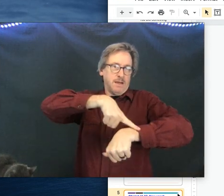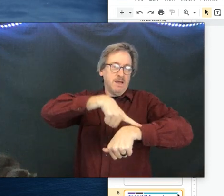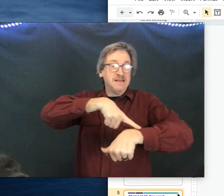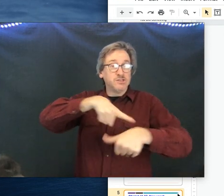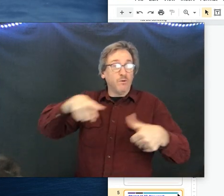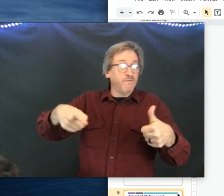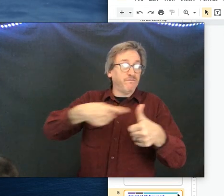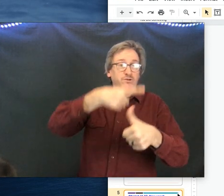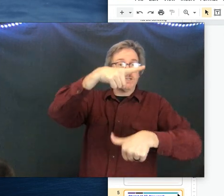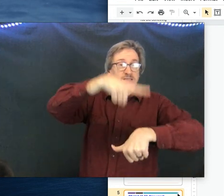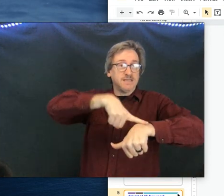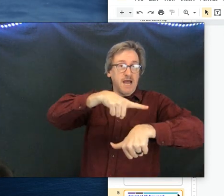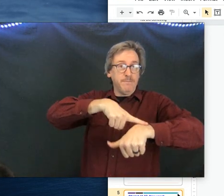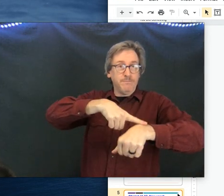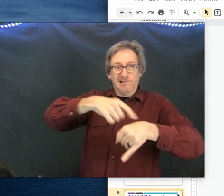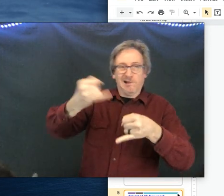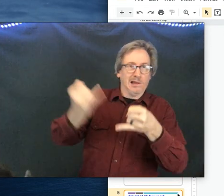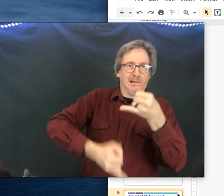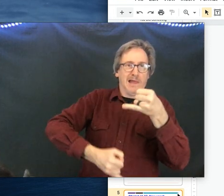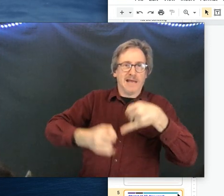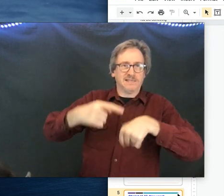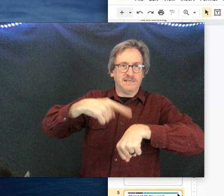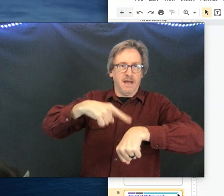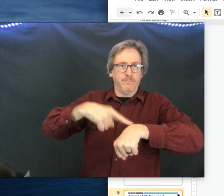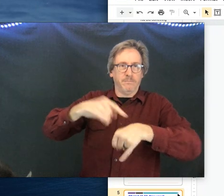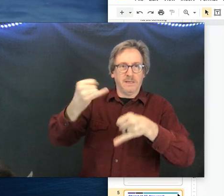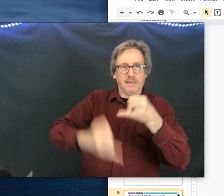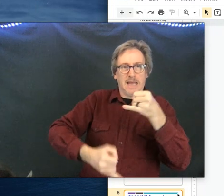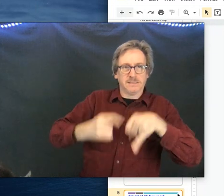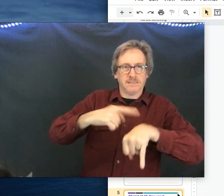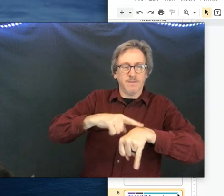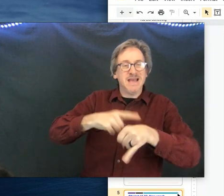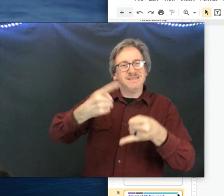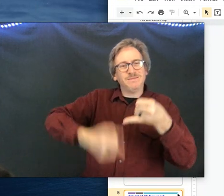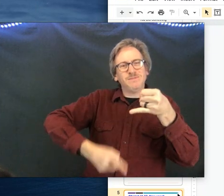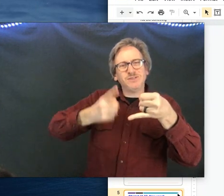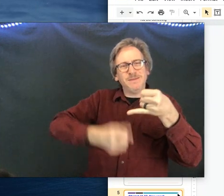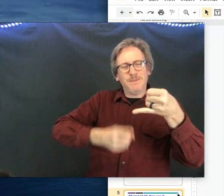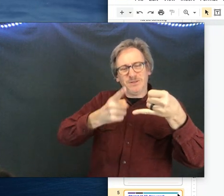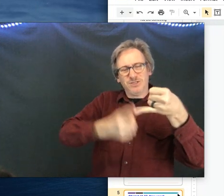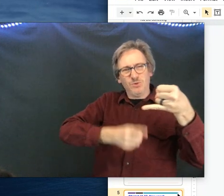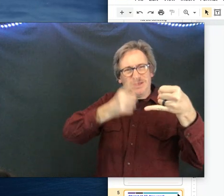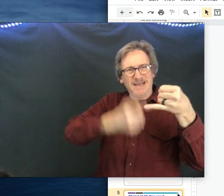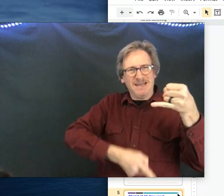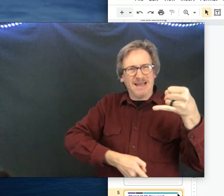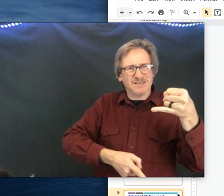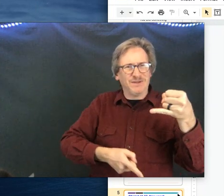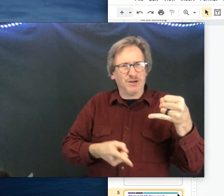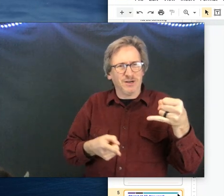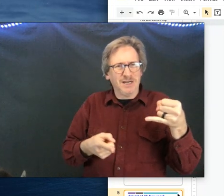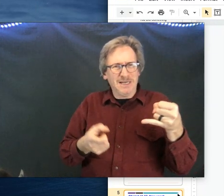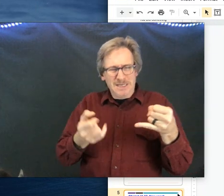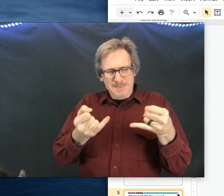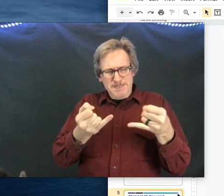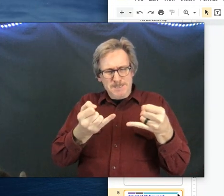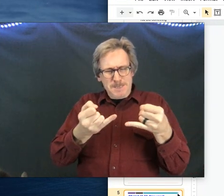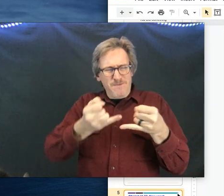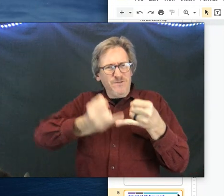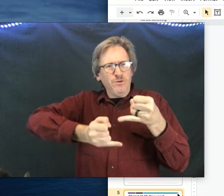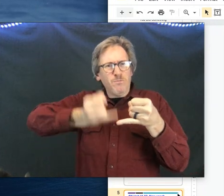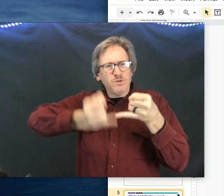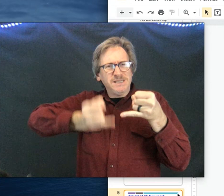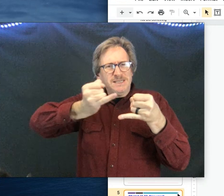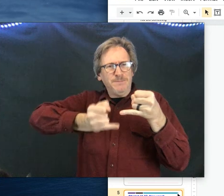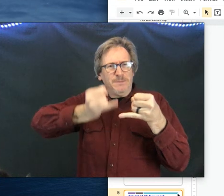First time. So first time, last time, last time. Sometimes you'll see people do with an index finger.